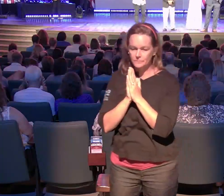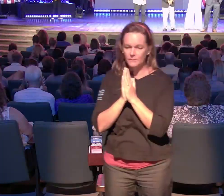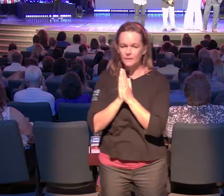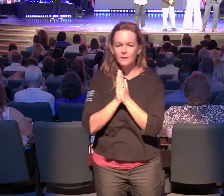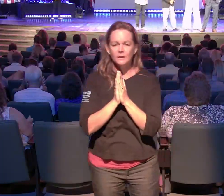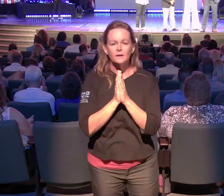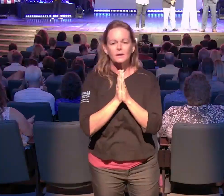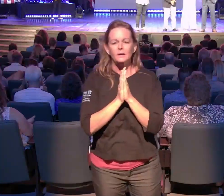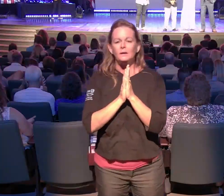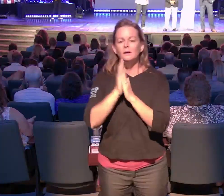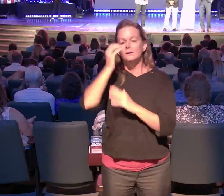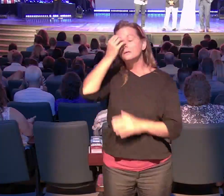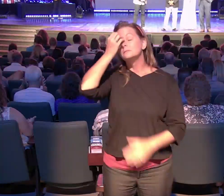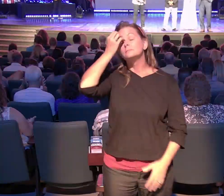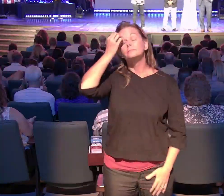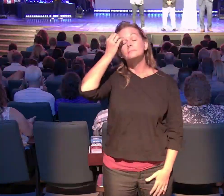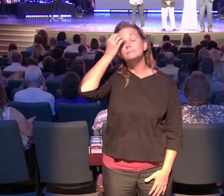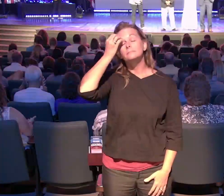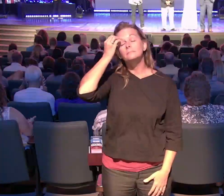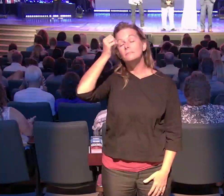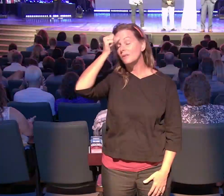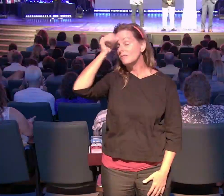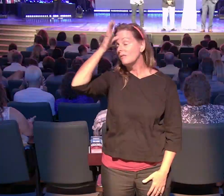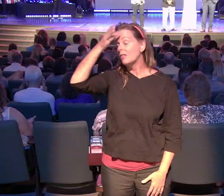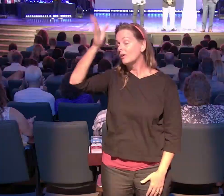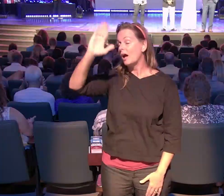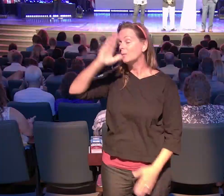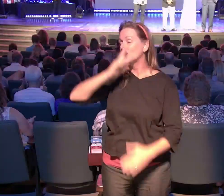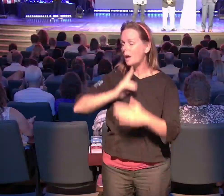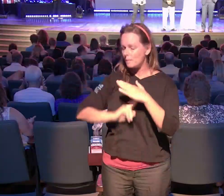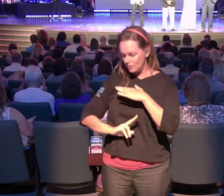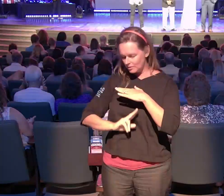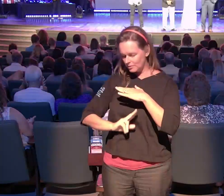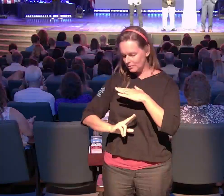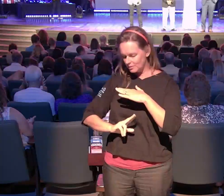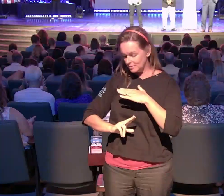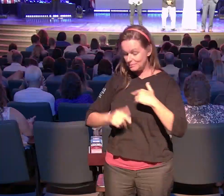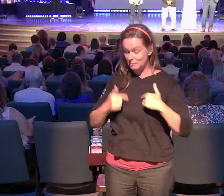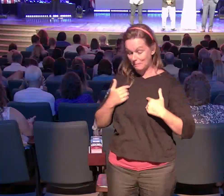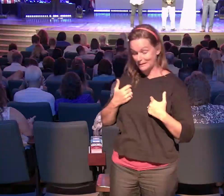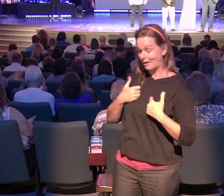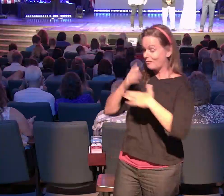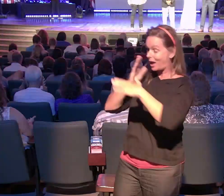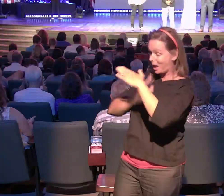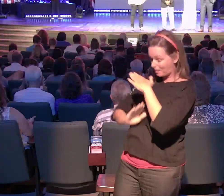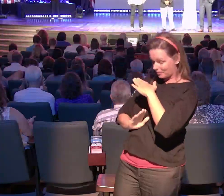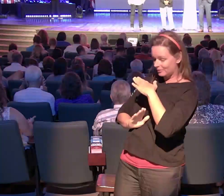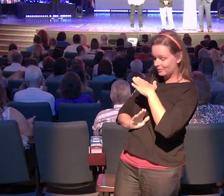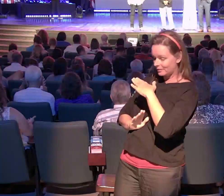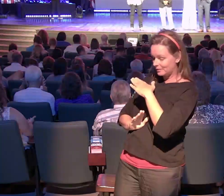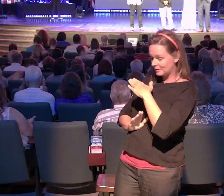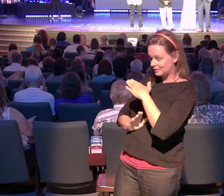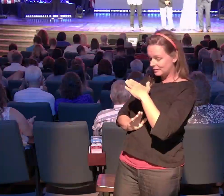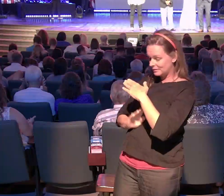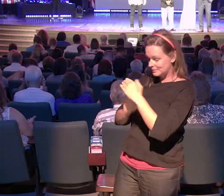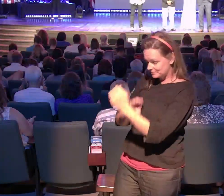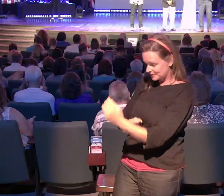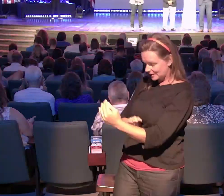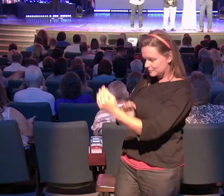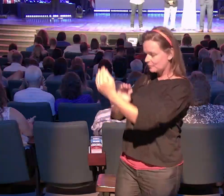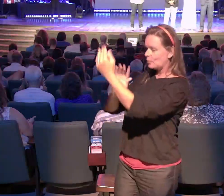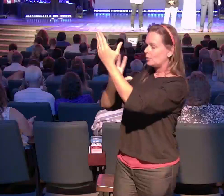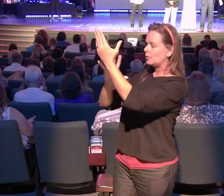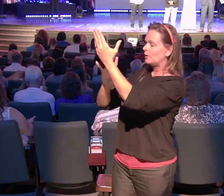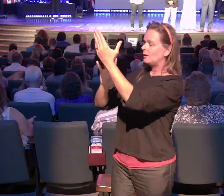Father God, we just humble ourselves before you, Father. I humble myself before you, Father, as we just get